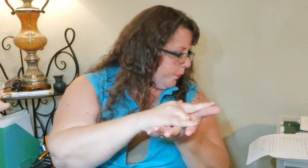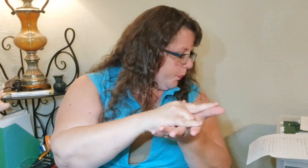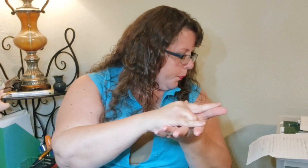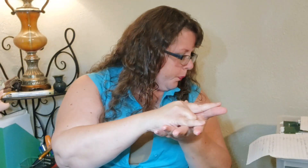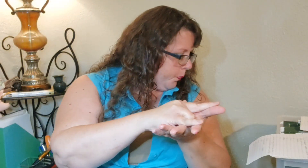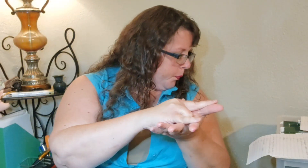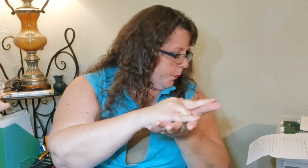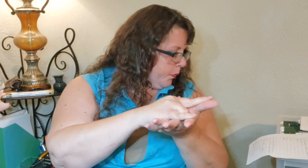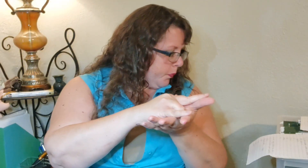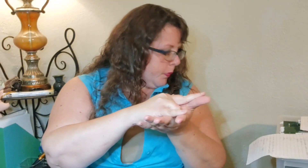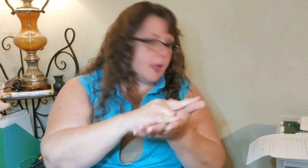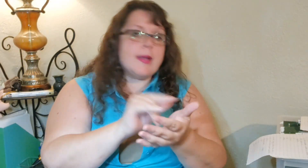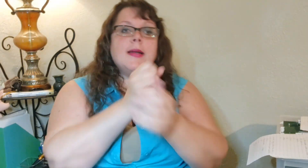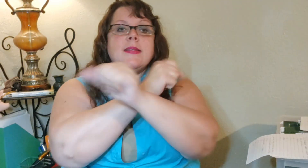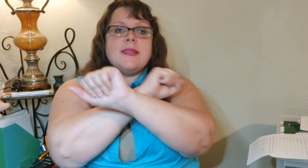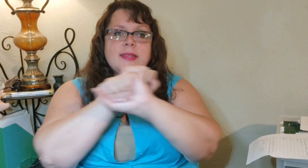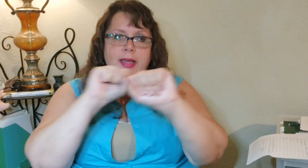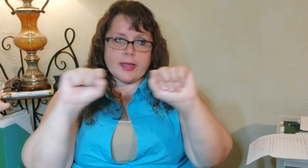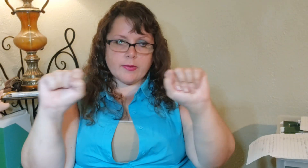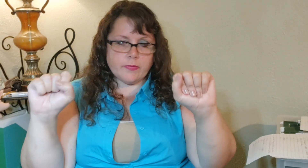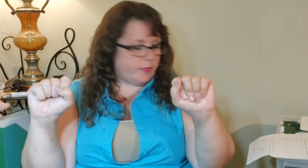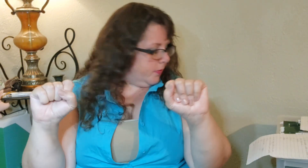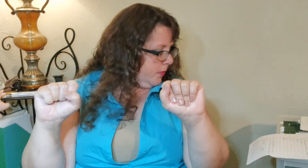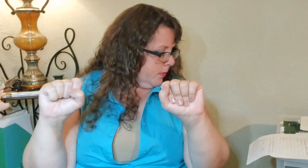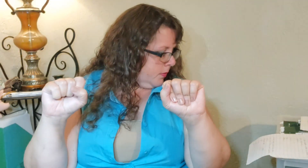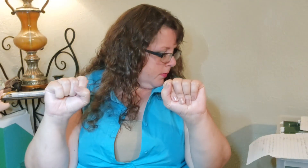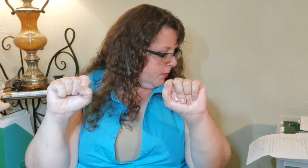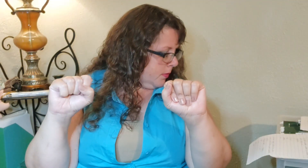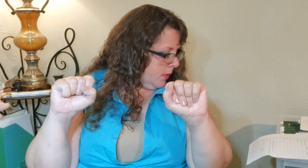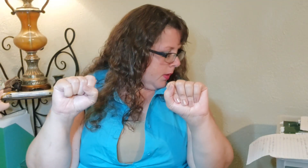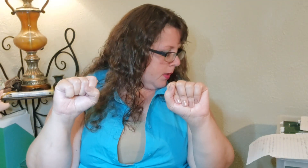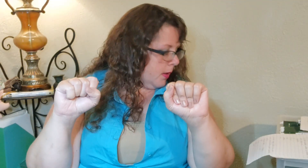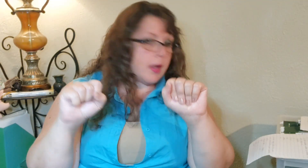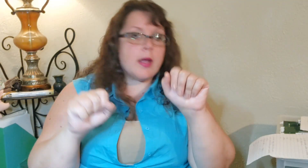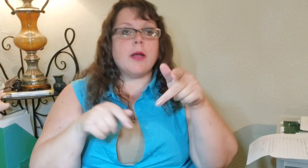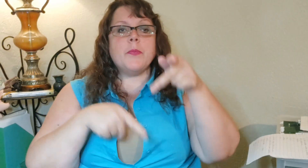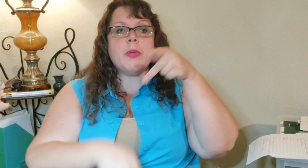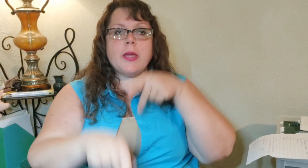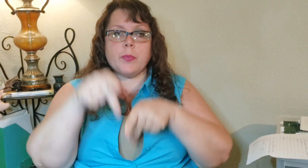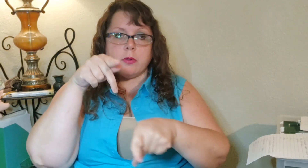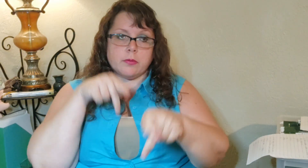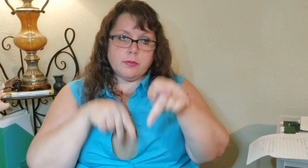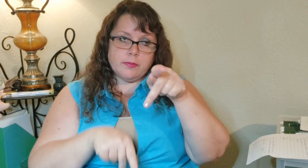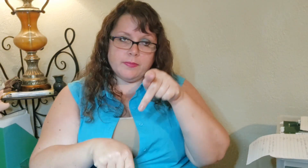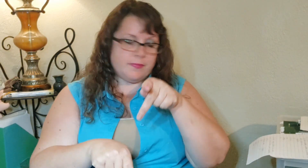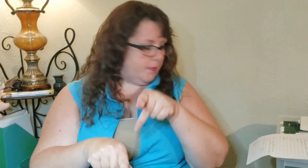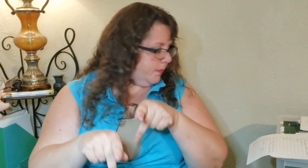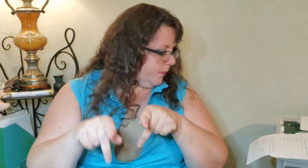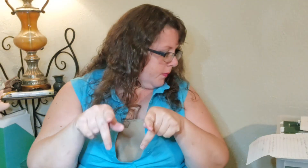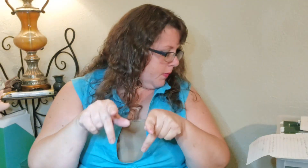safe, people,